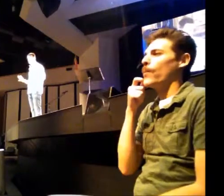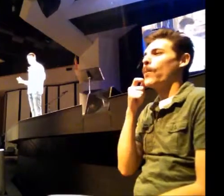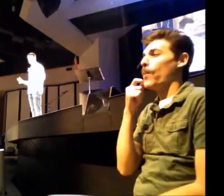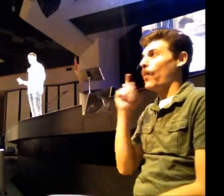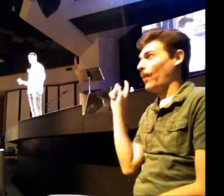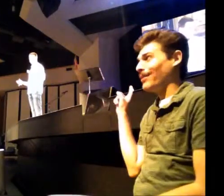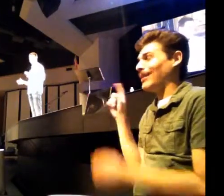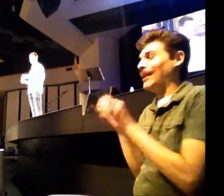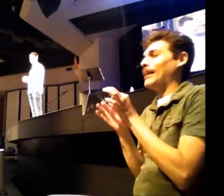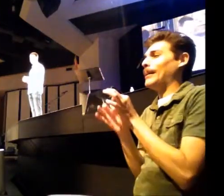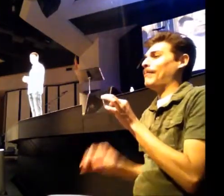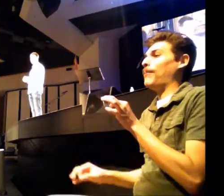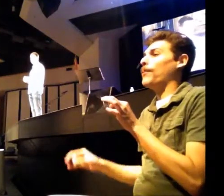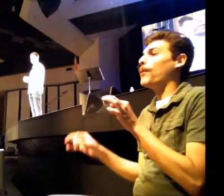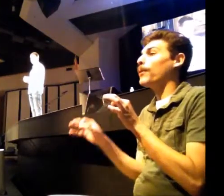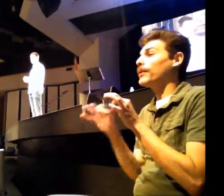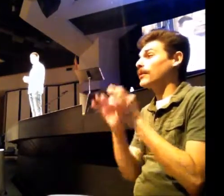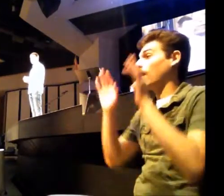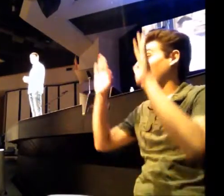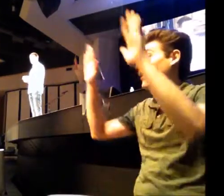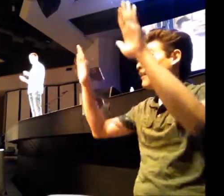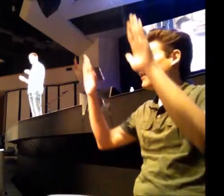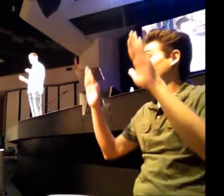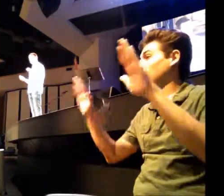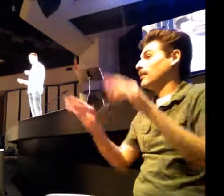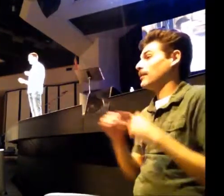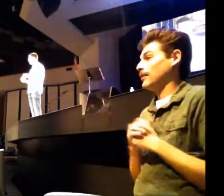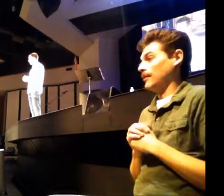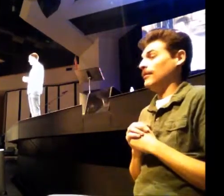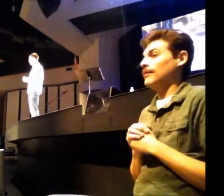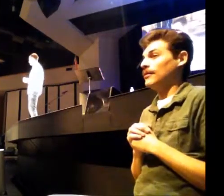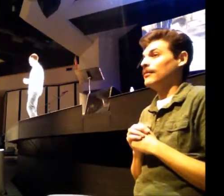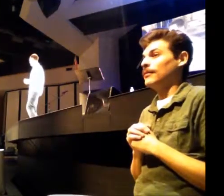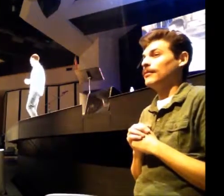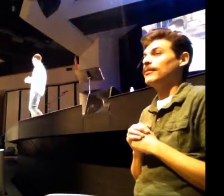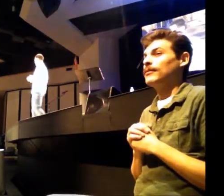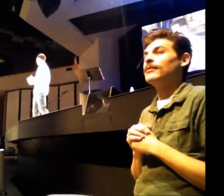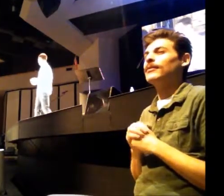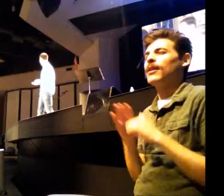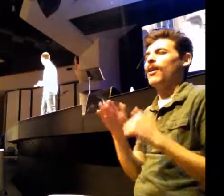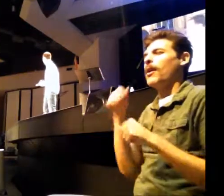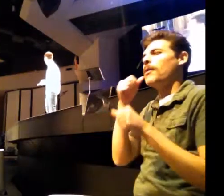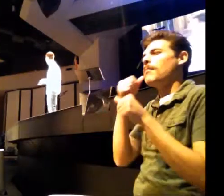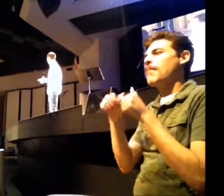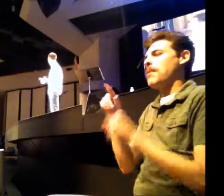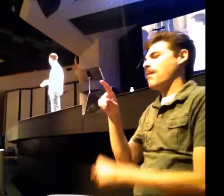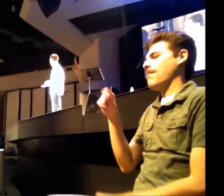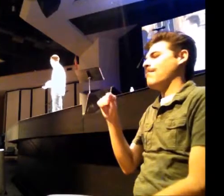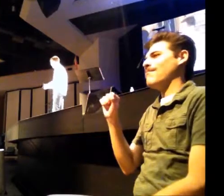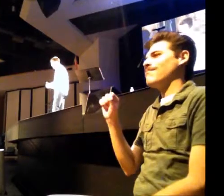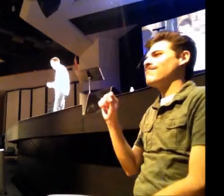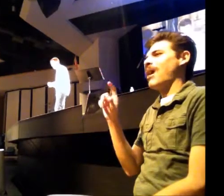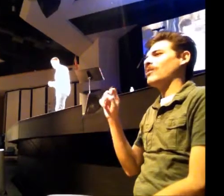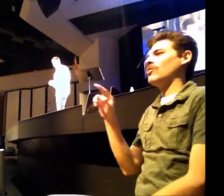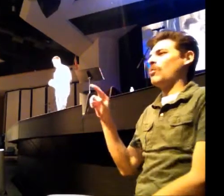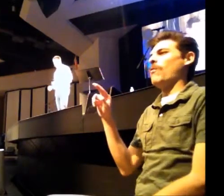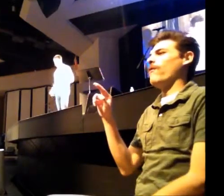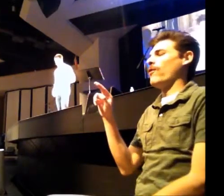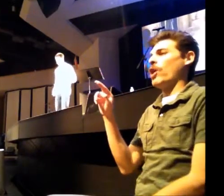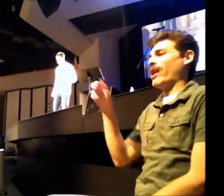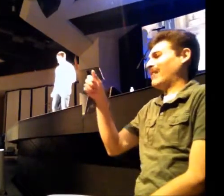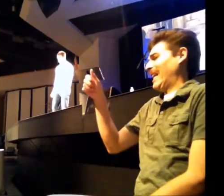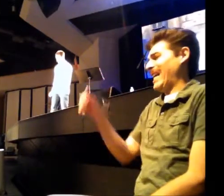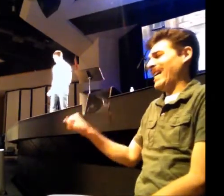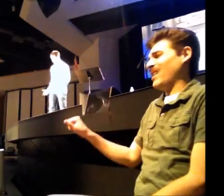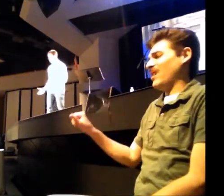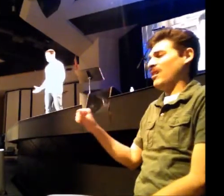this is a really amazing thing. You know, when they would celebrate the Passover feast, and even today if you were to go to a Seder dinner, when you walked